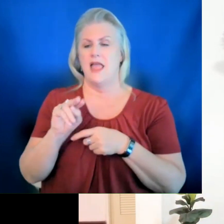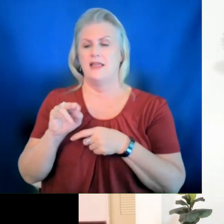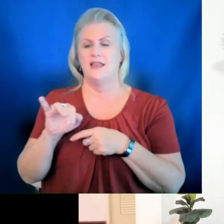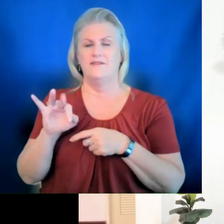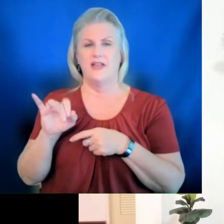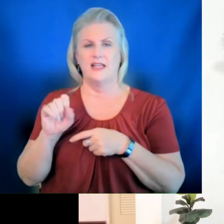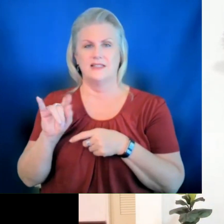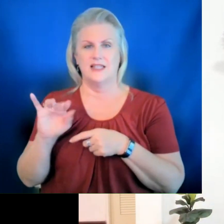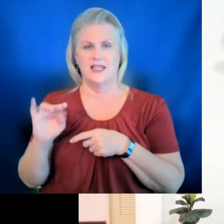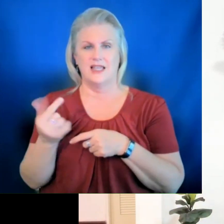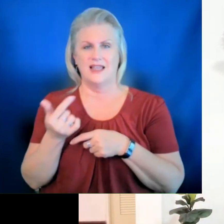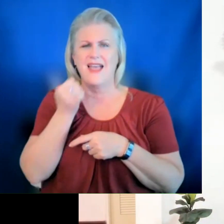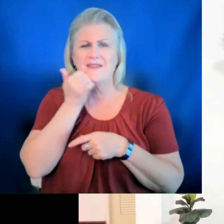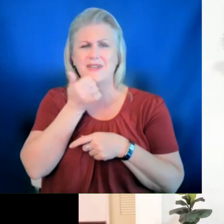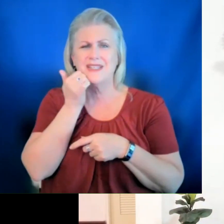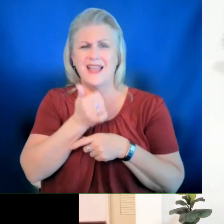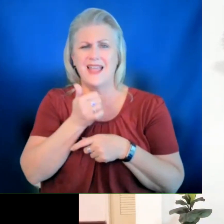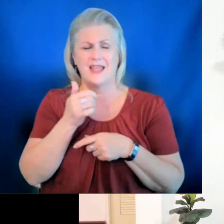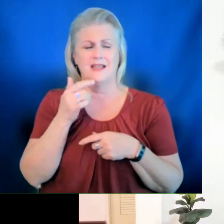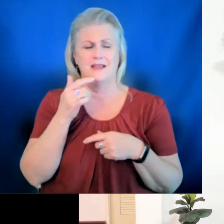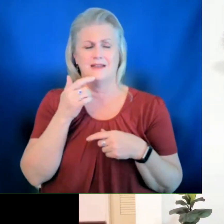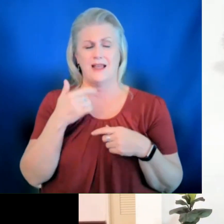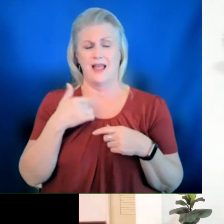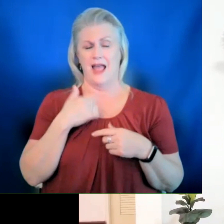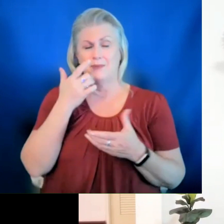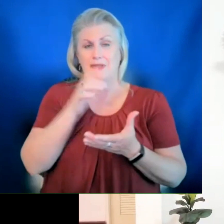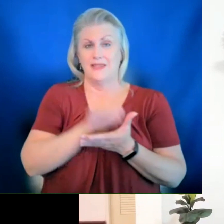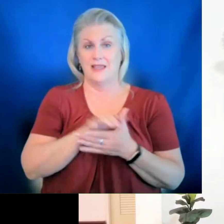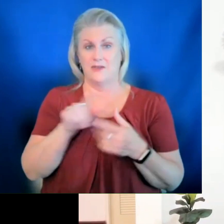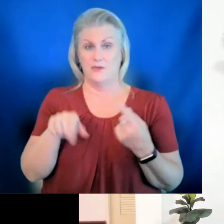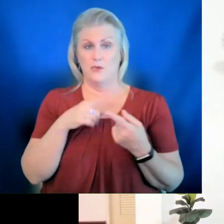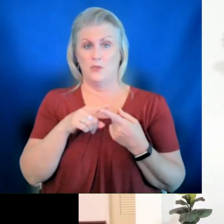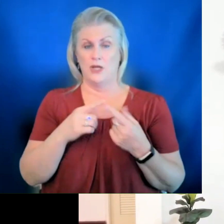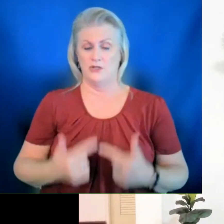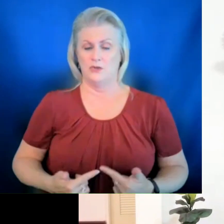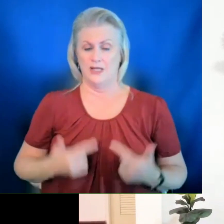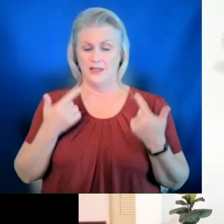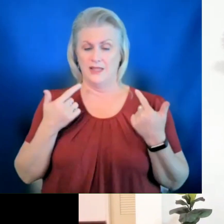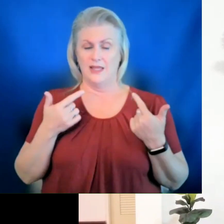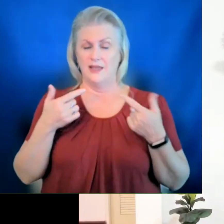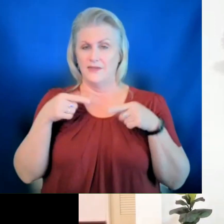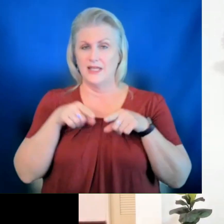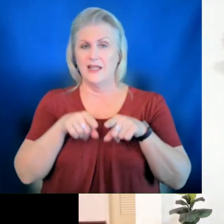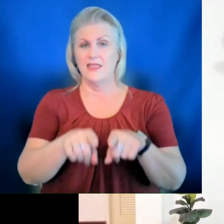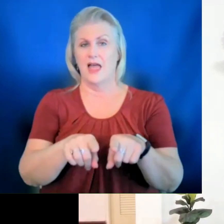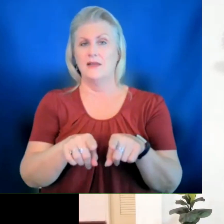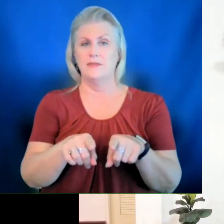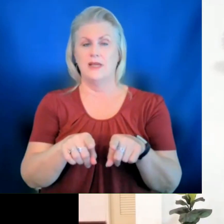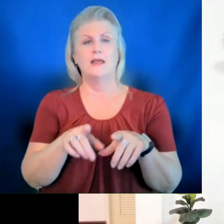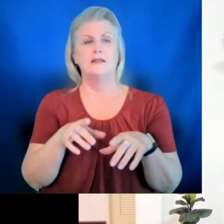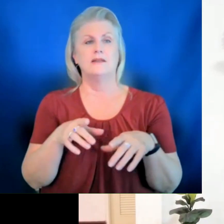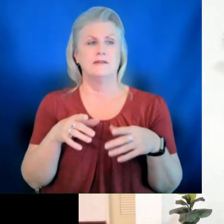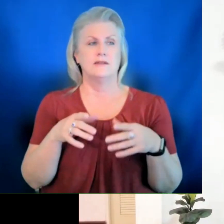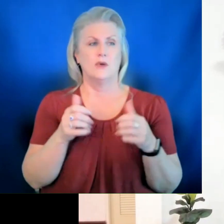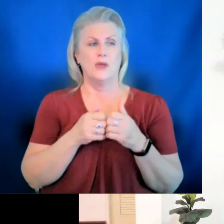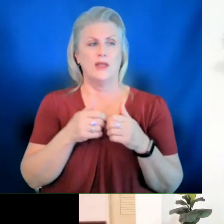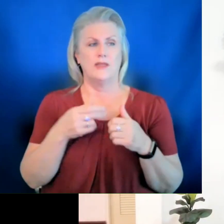like crazy every single day. Because when we live in alignment with our